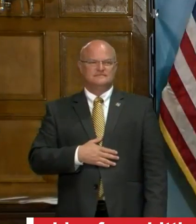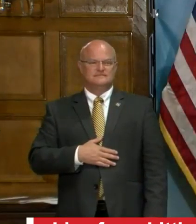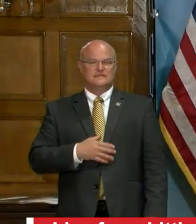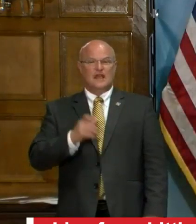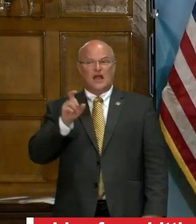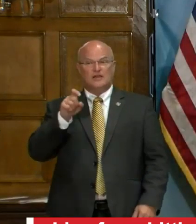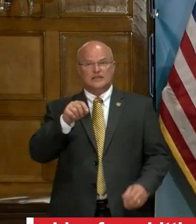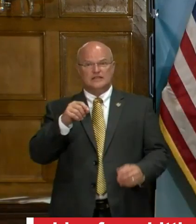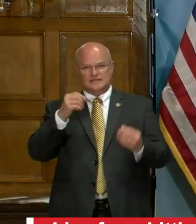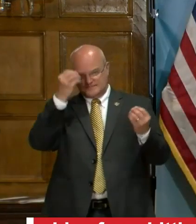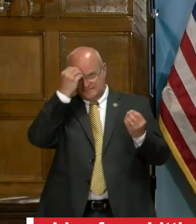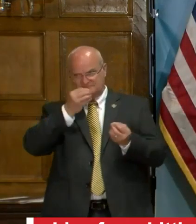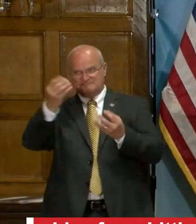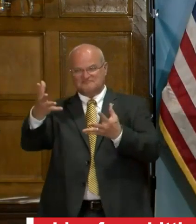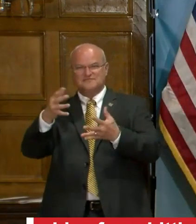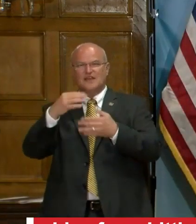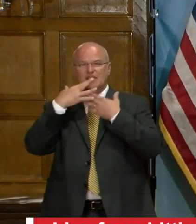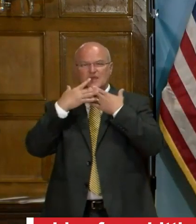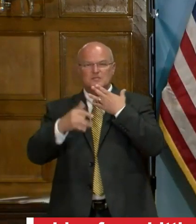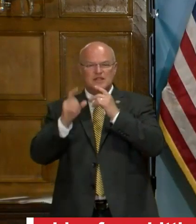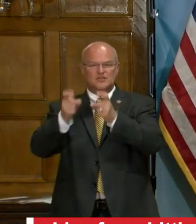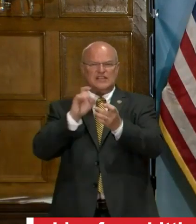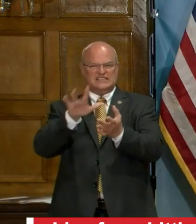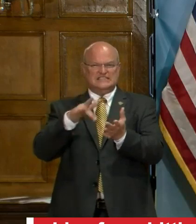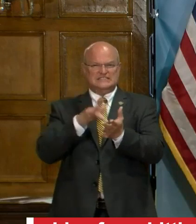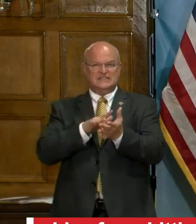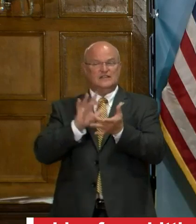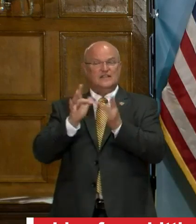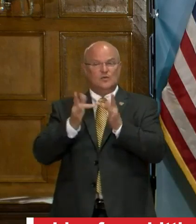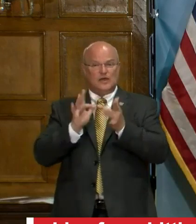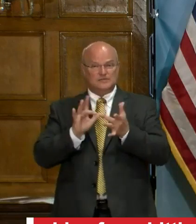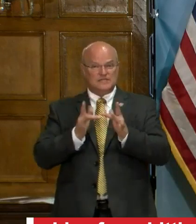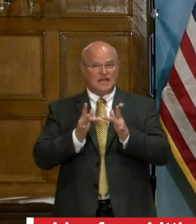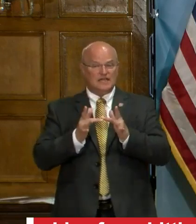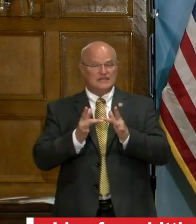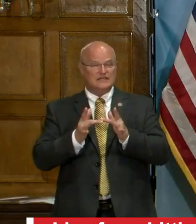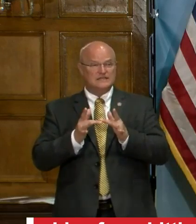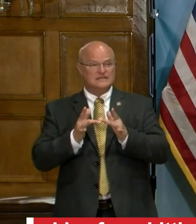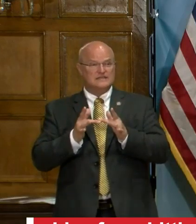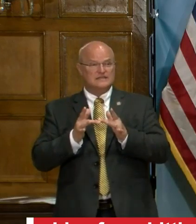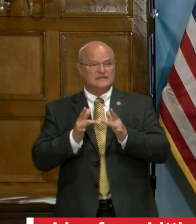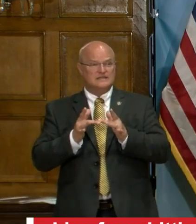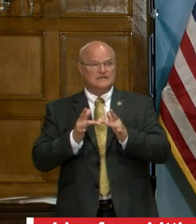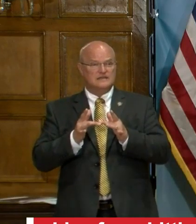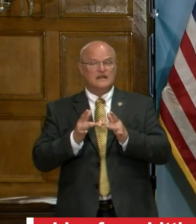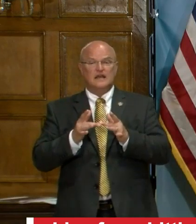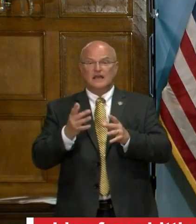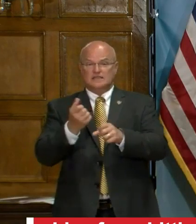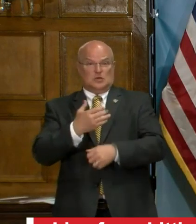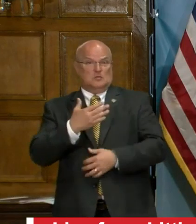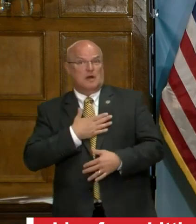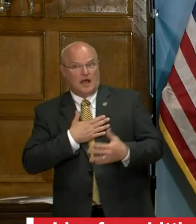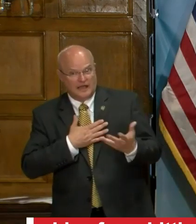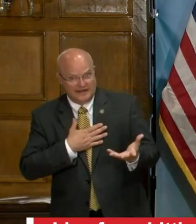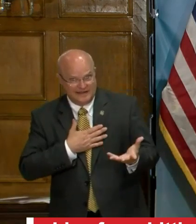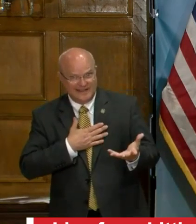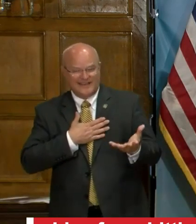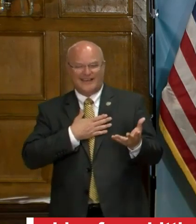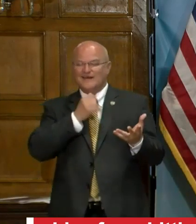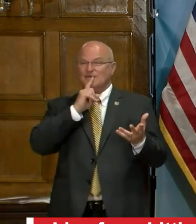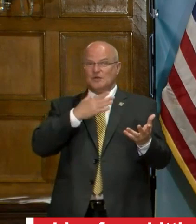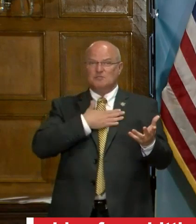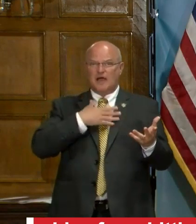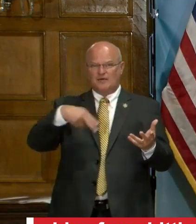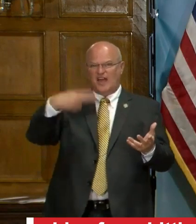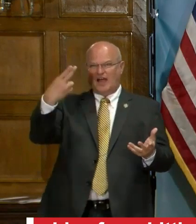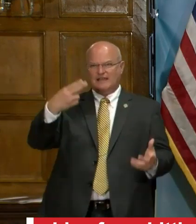I would need to refer you to the Blood Donation Center and their website. They took mine, and so I'm not sure